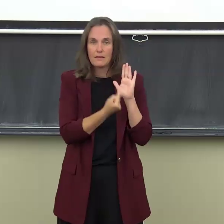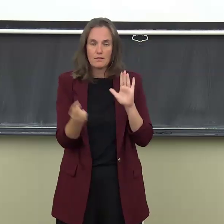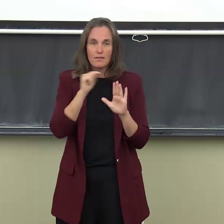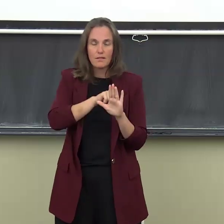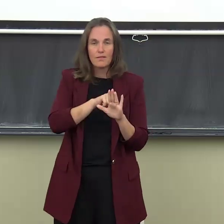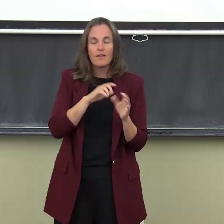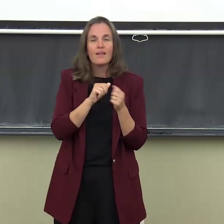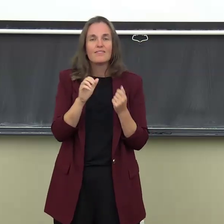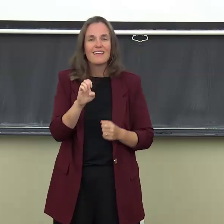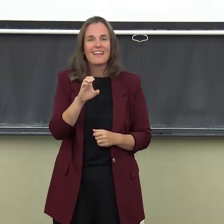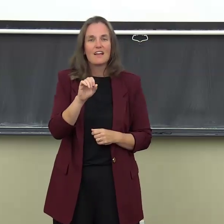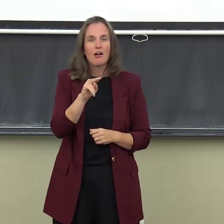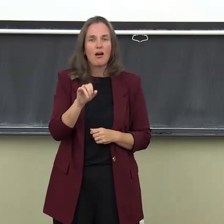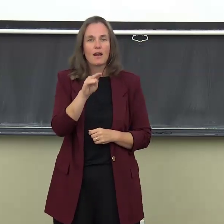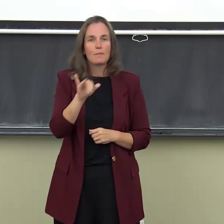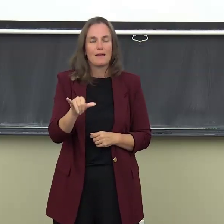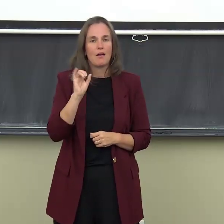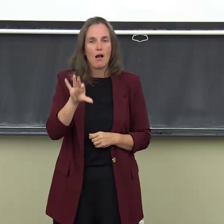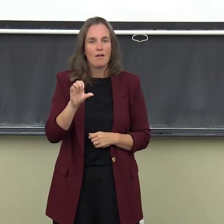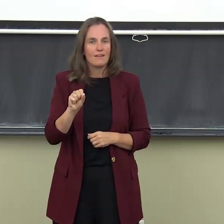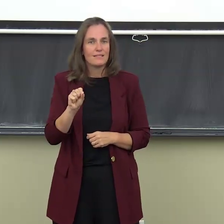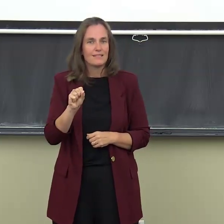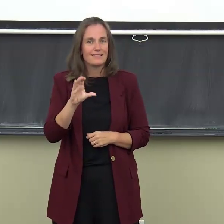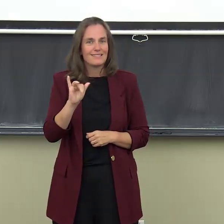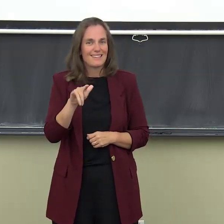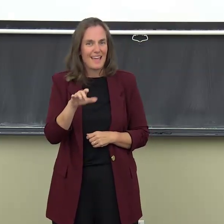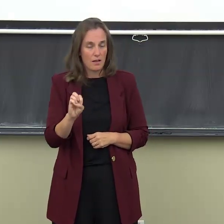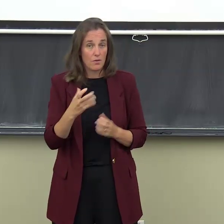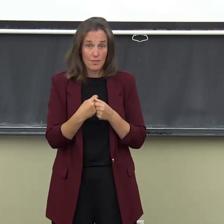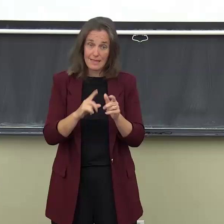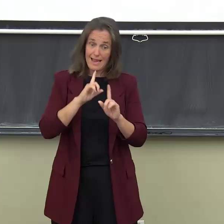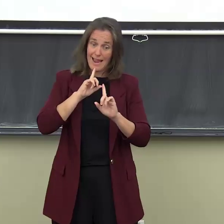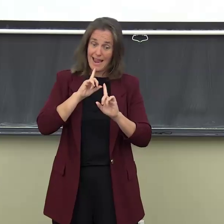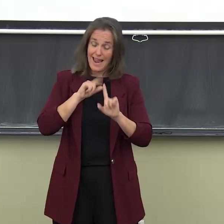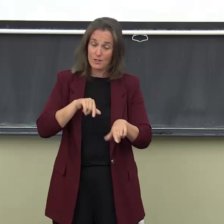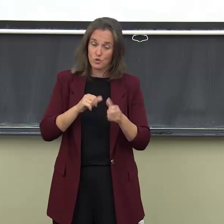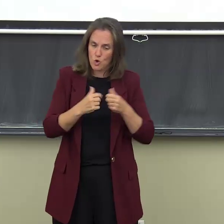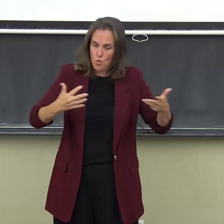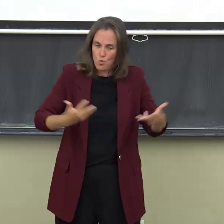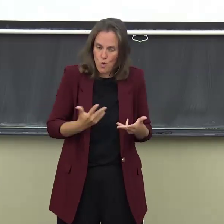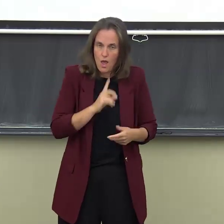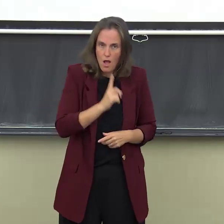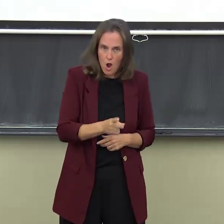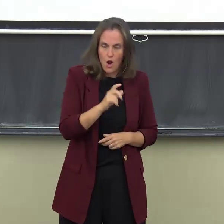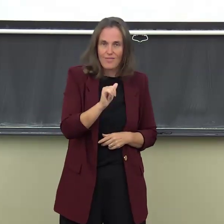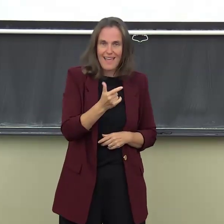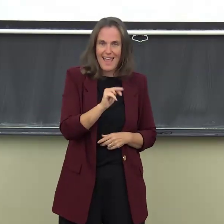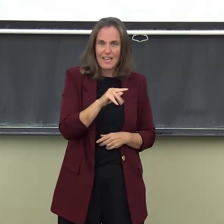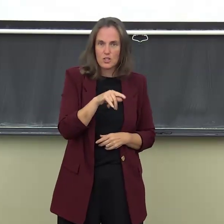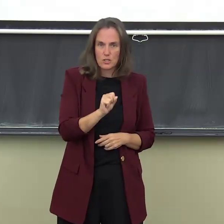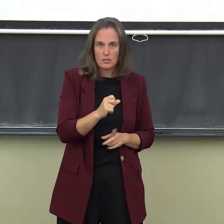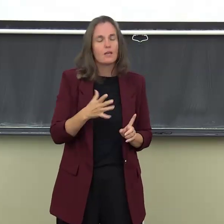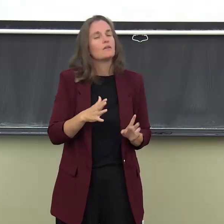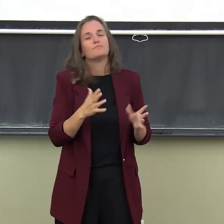economies of scale problem. So the answer to what are the agents, I think, is that we need a diversity of agents, that there